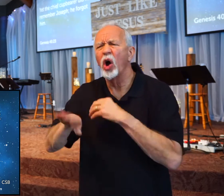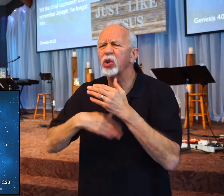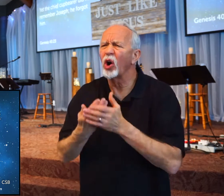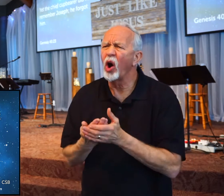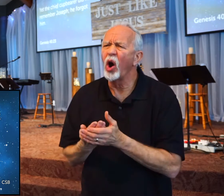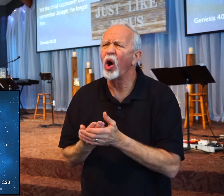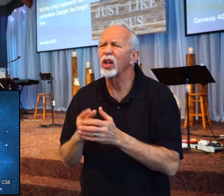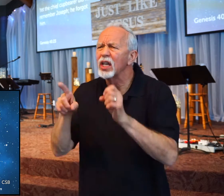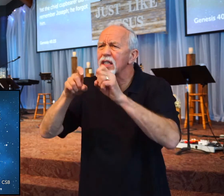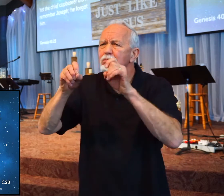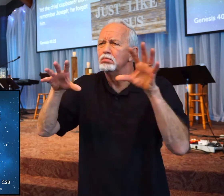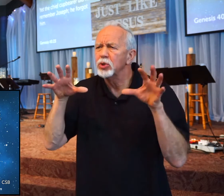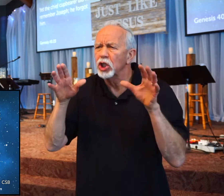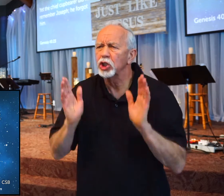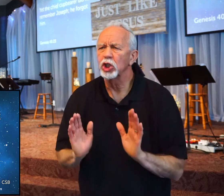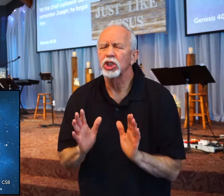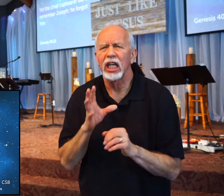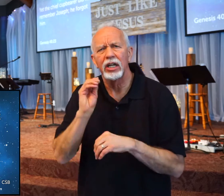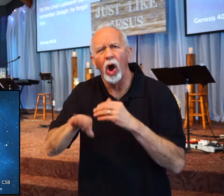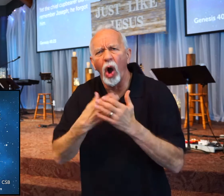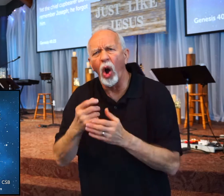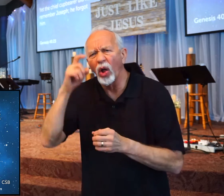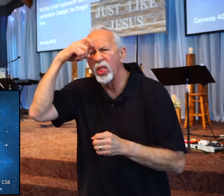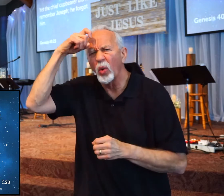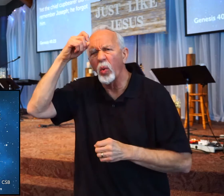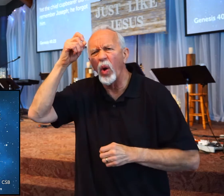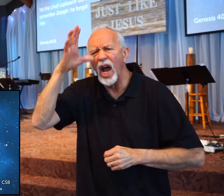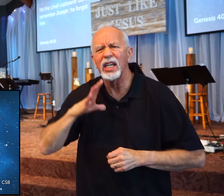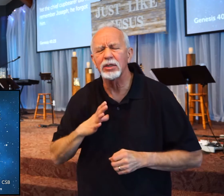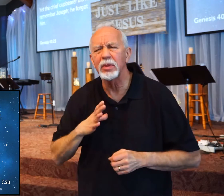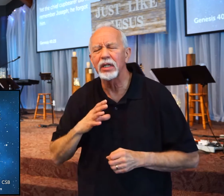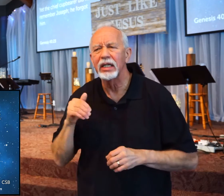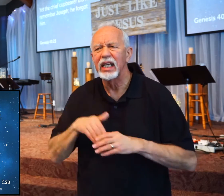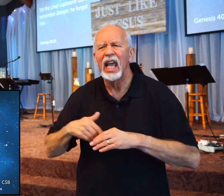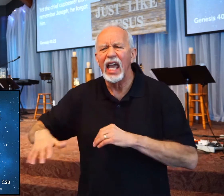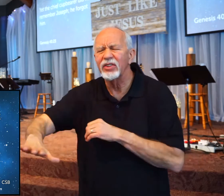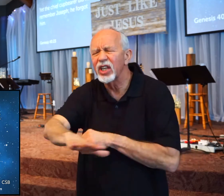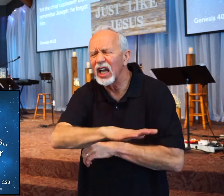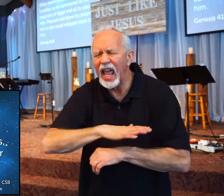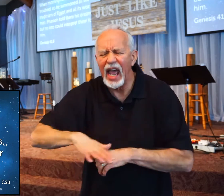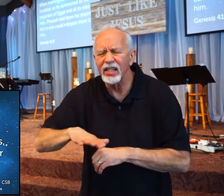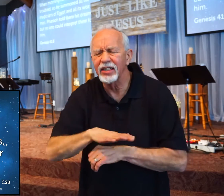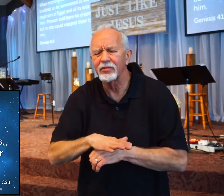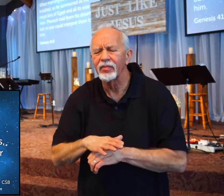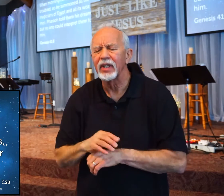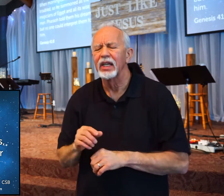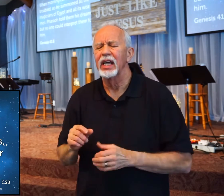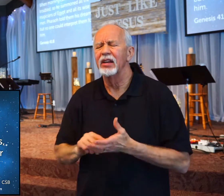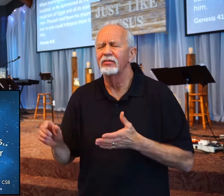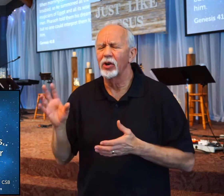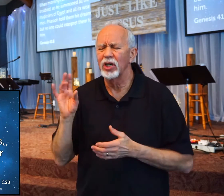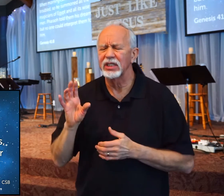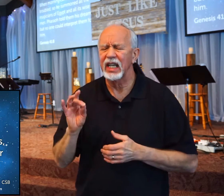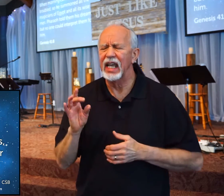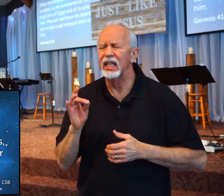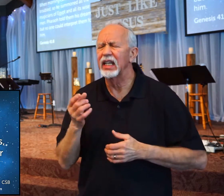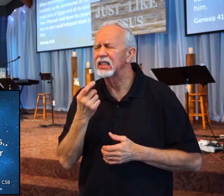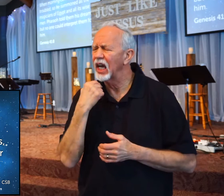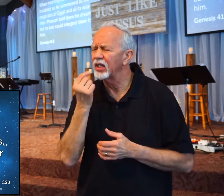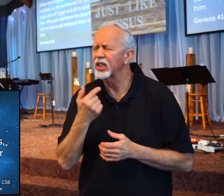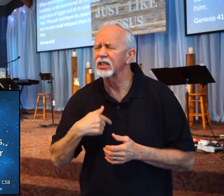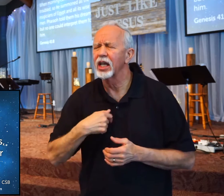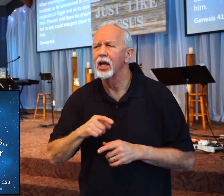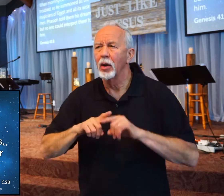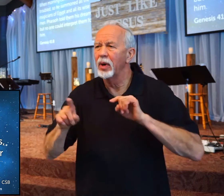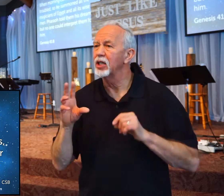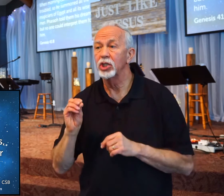the magicians and all the wise men in the land. In verse 8 of chapter 41, it tells us, but